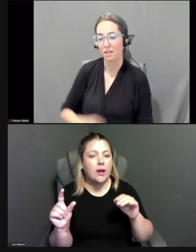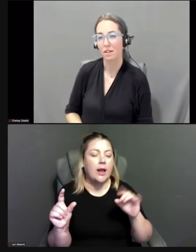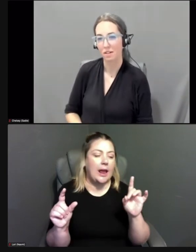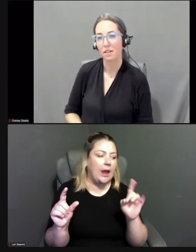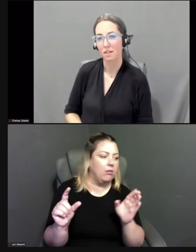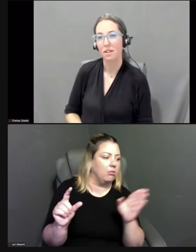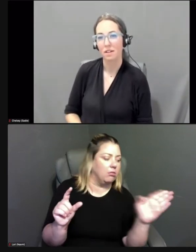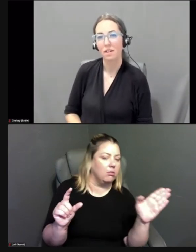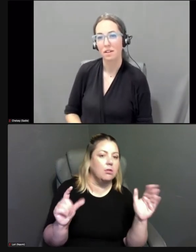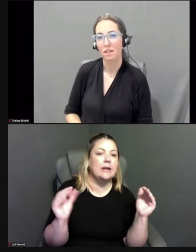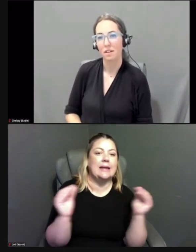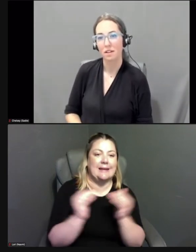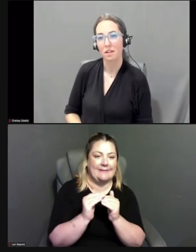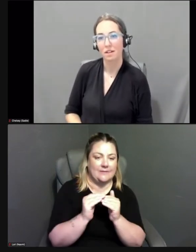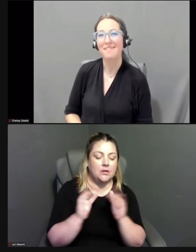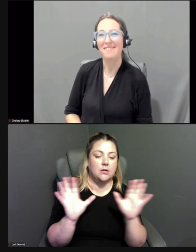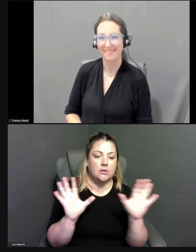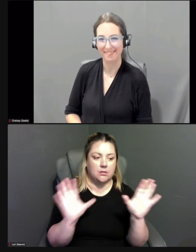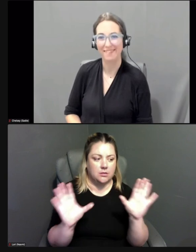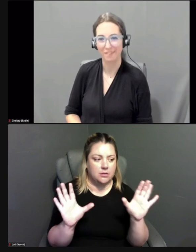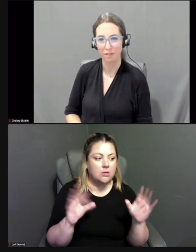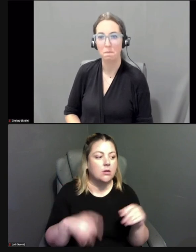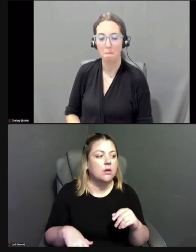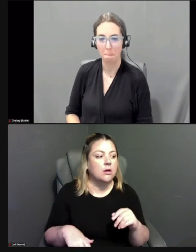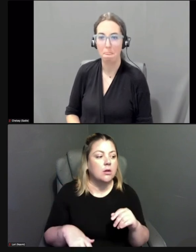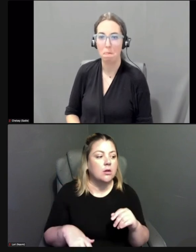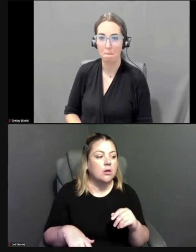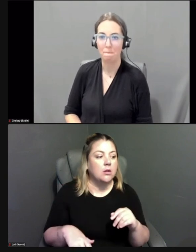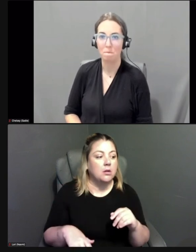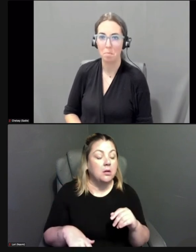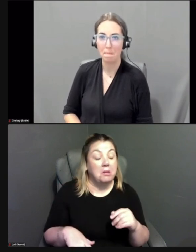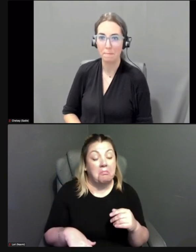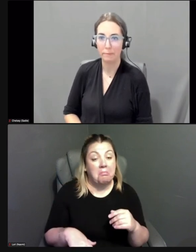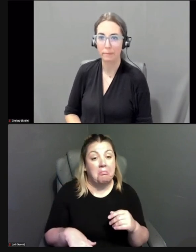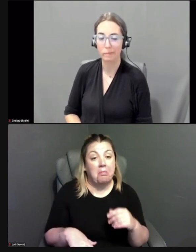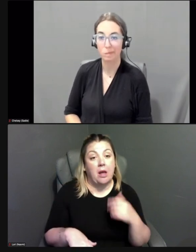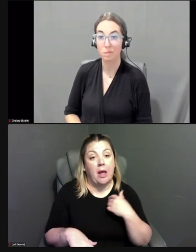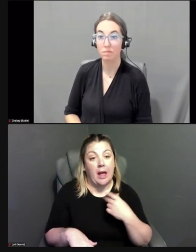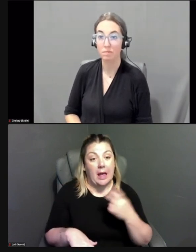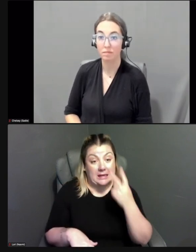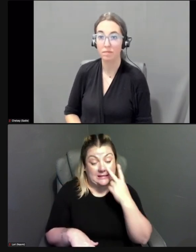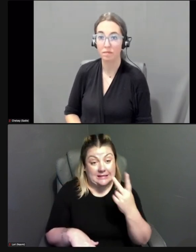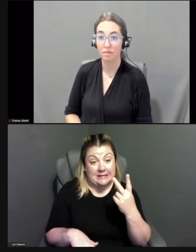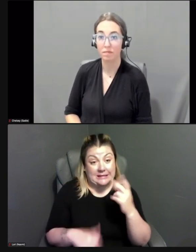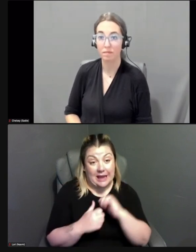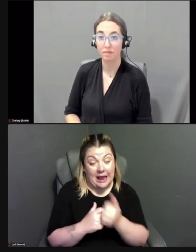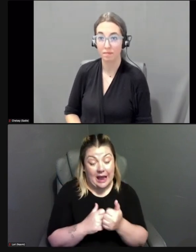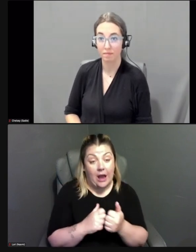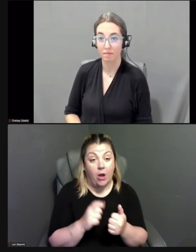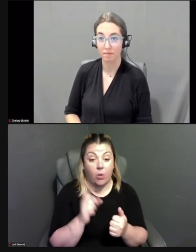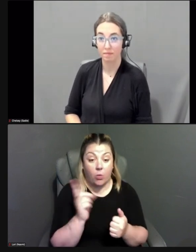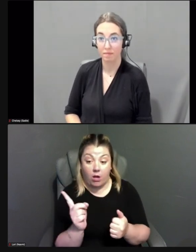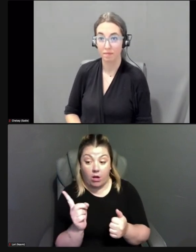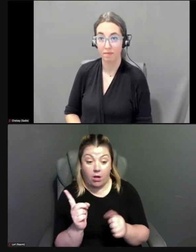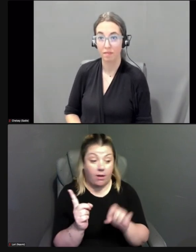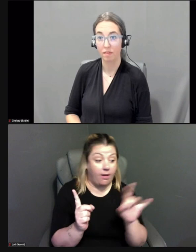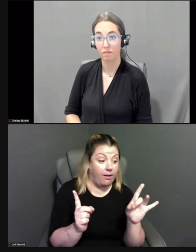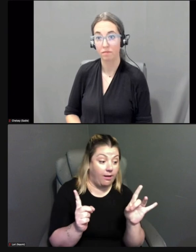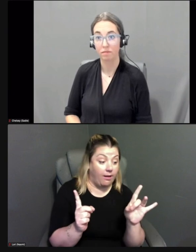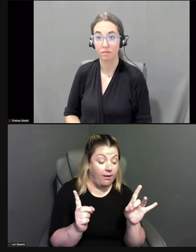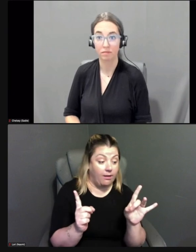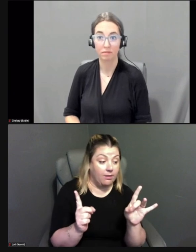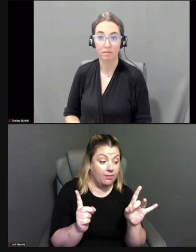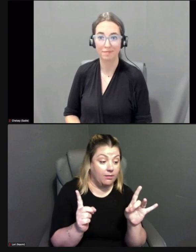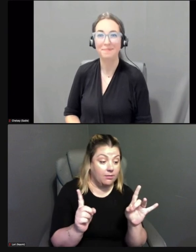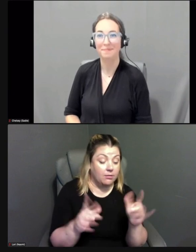that I definitely see how those wings show up for me in like balancing my